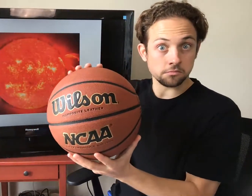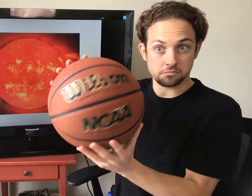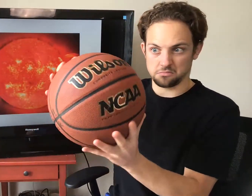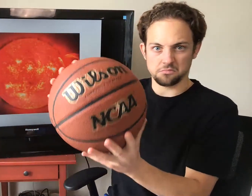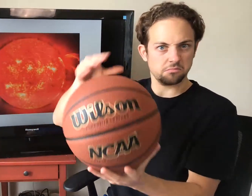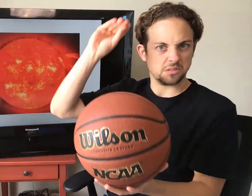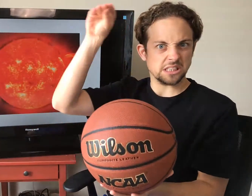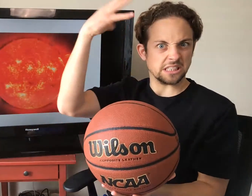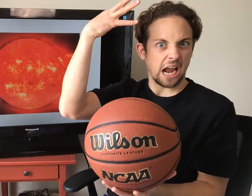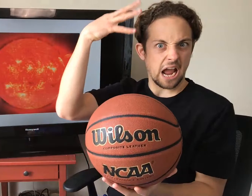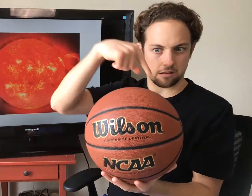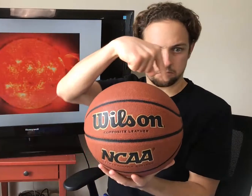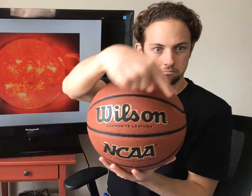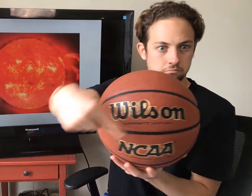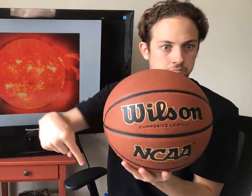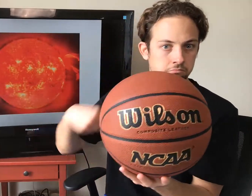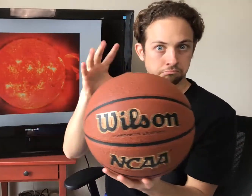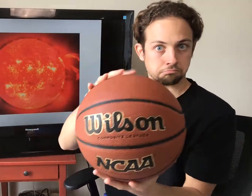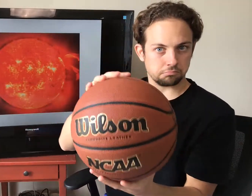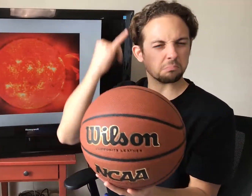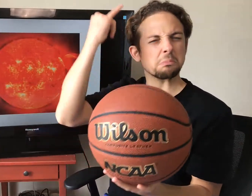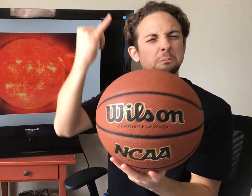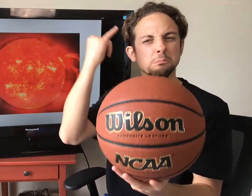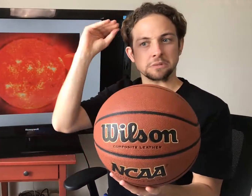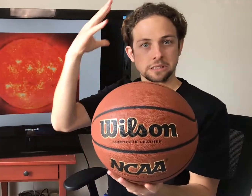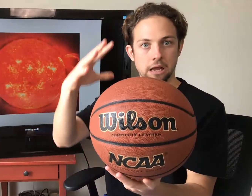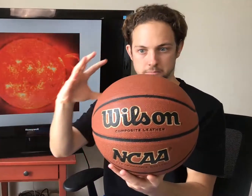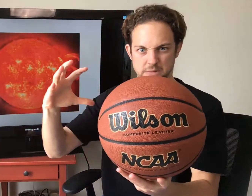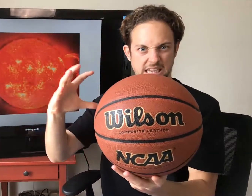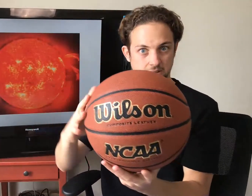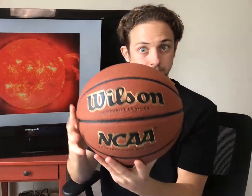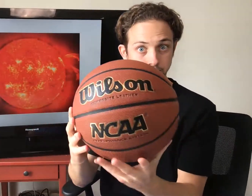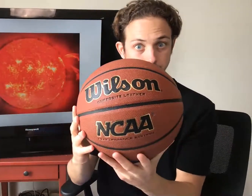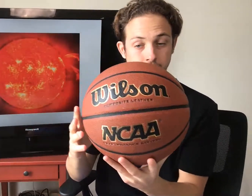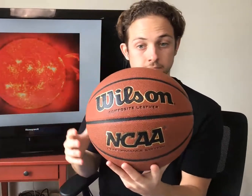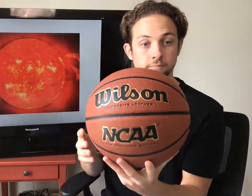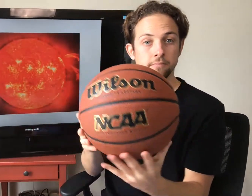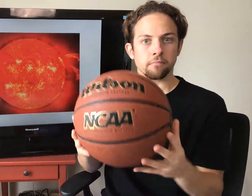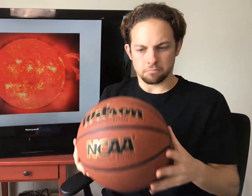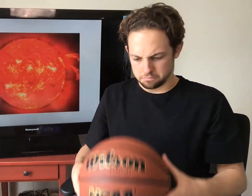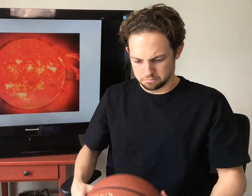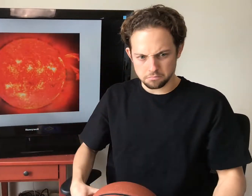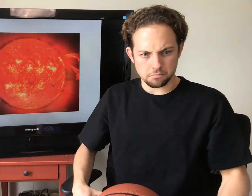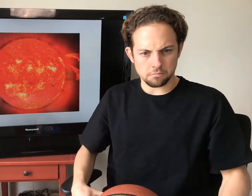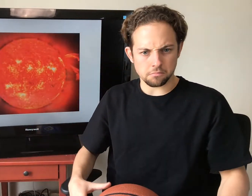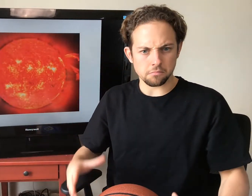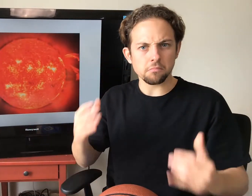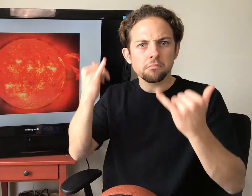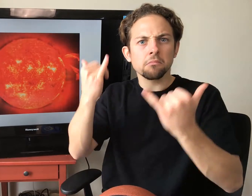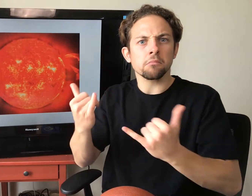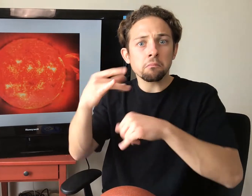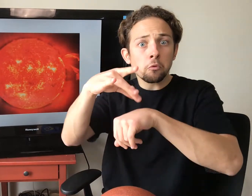like. See this here? Imagine this ball is the sun, okay?